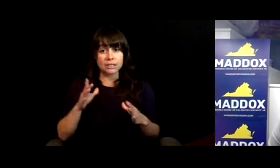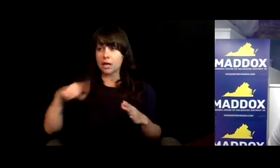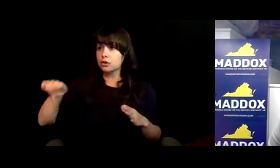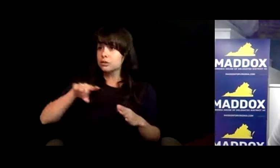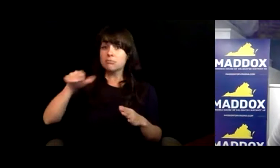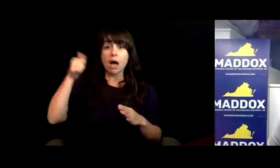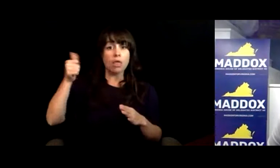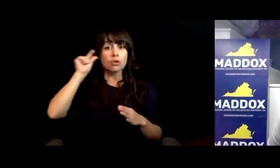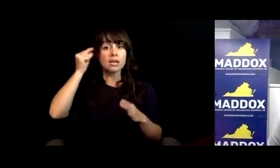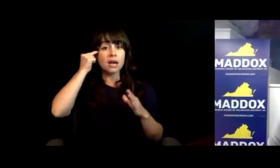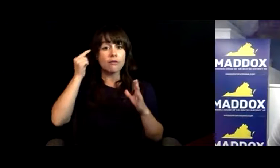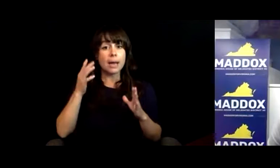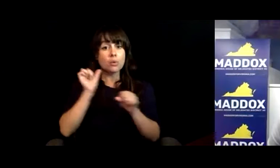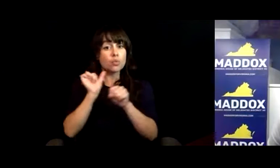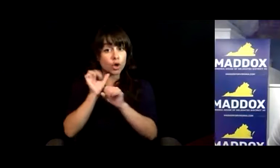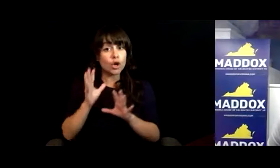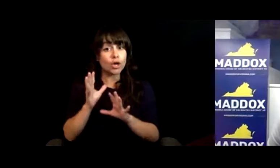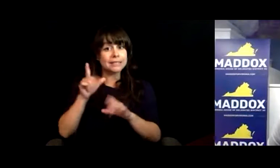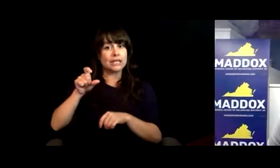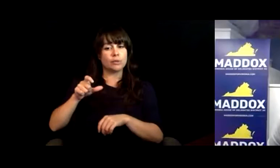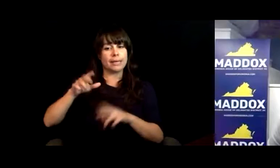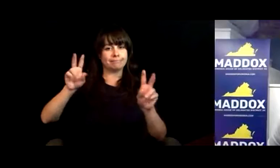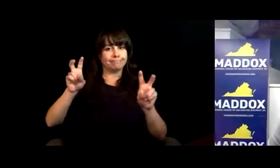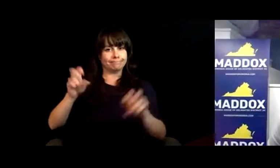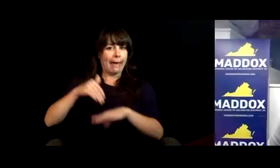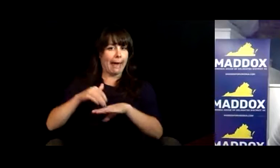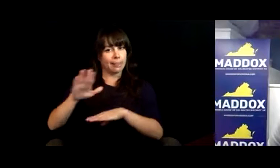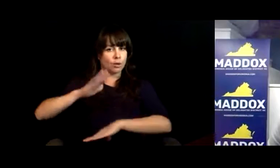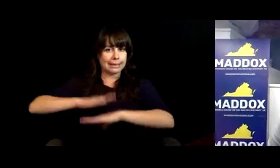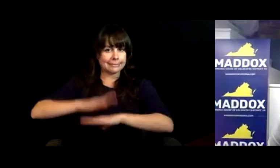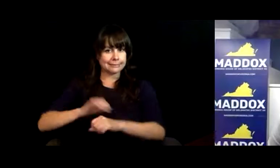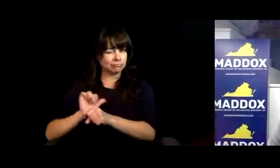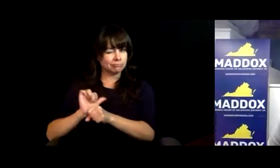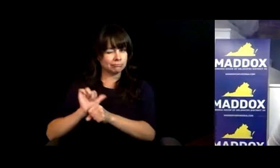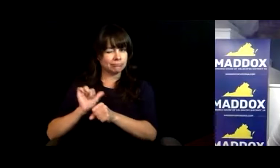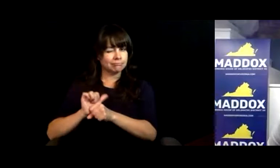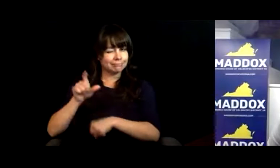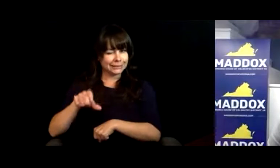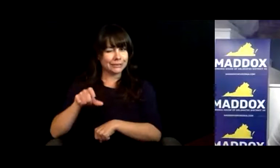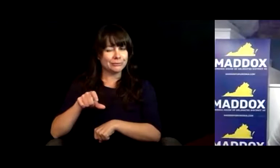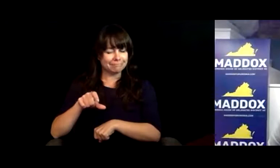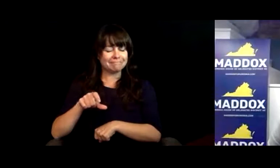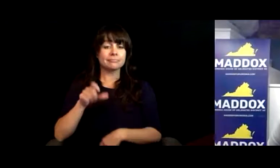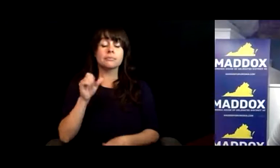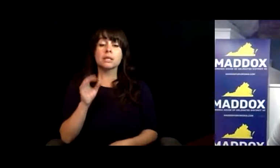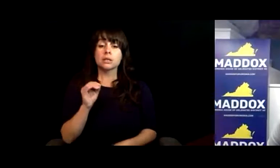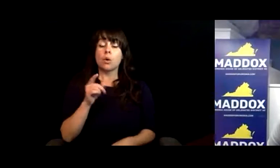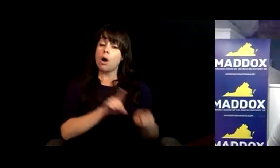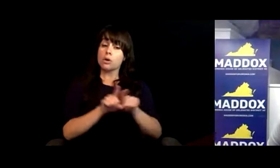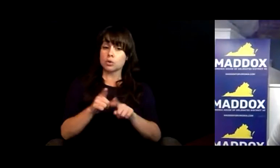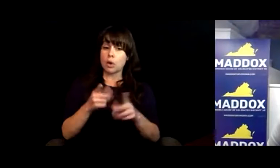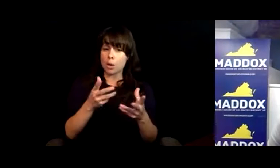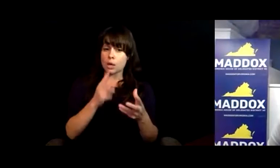workers are at their desks, so to speak, and doing their jobs as efficiently as possible. And I'll also mention